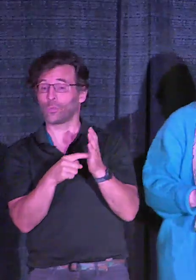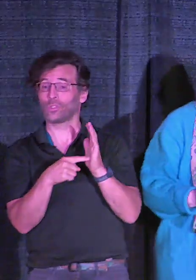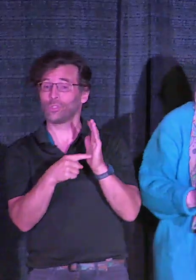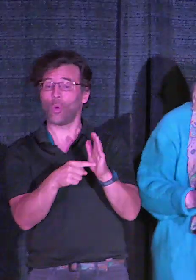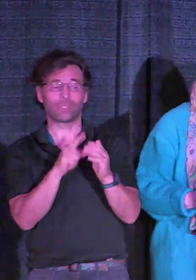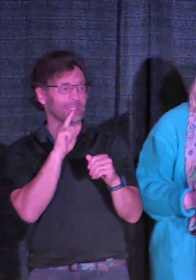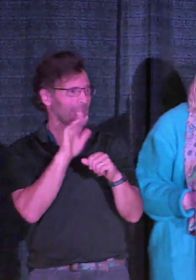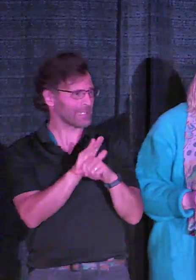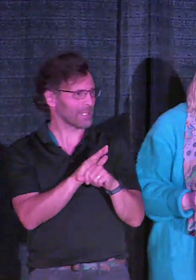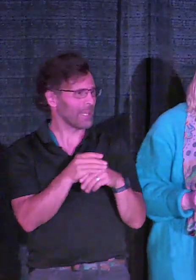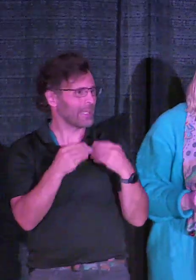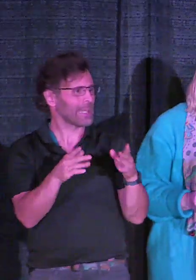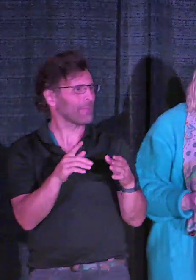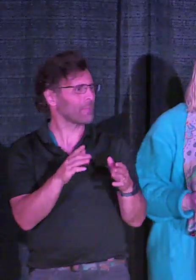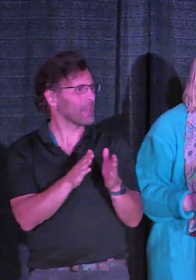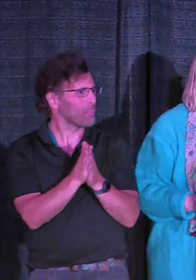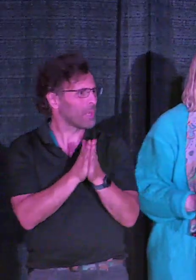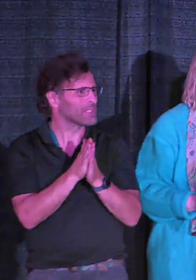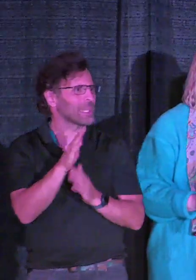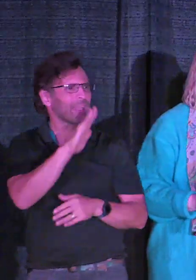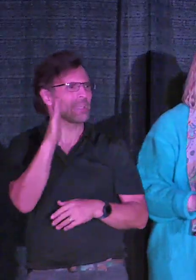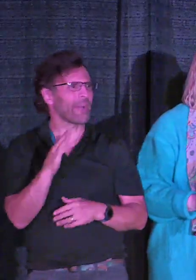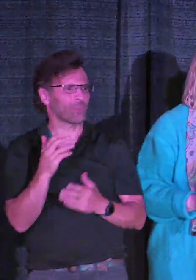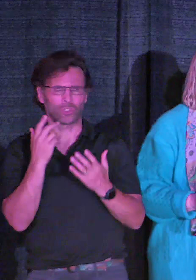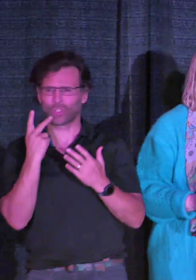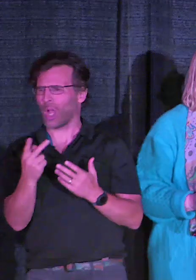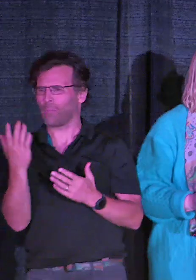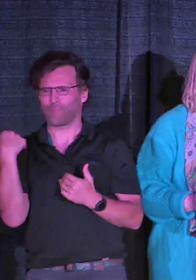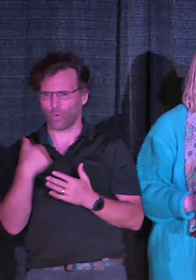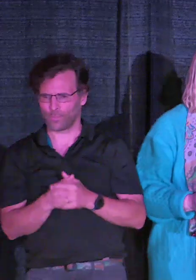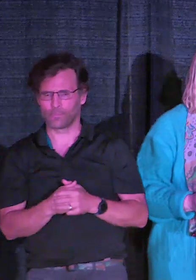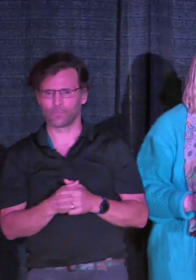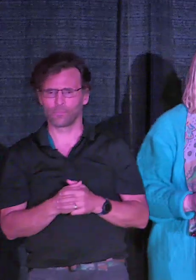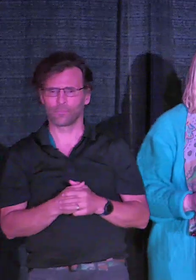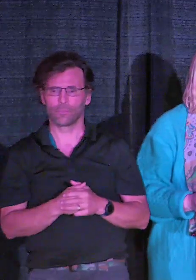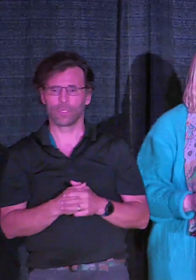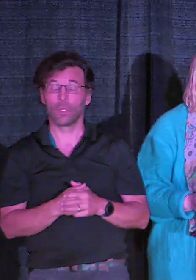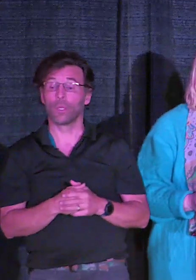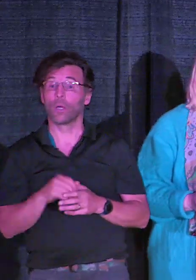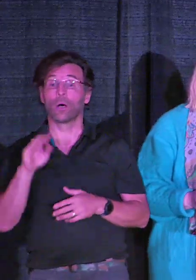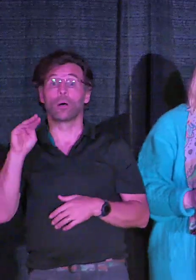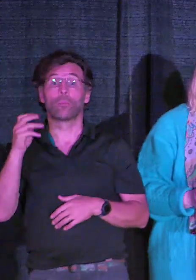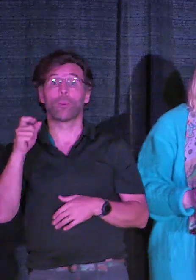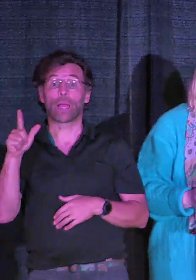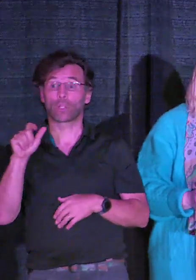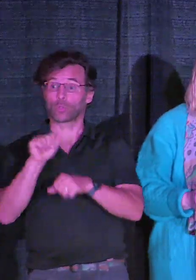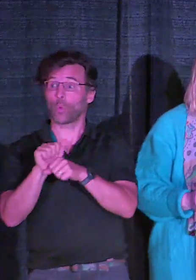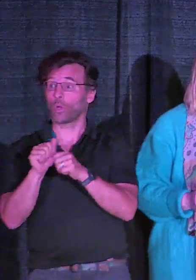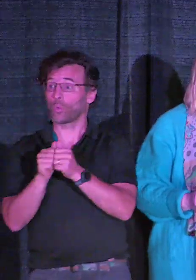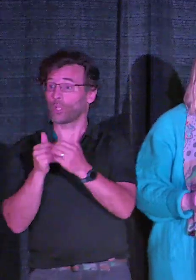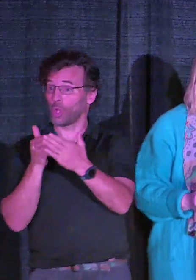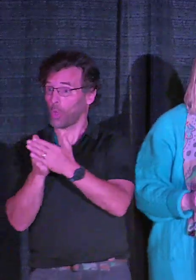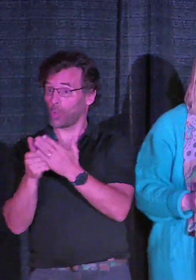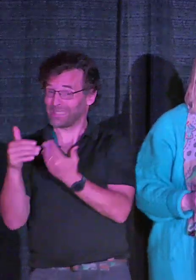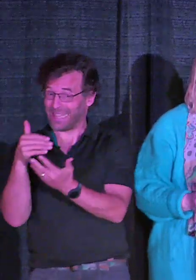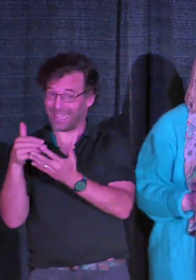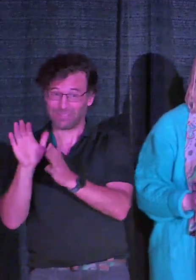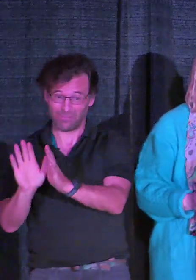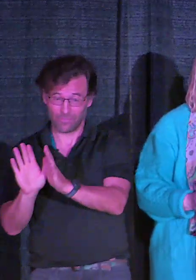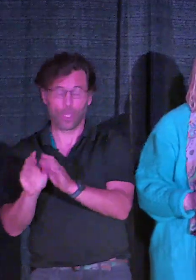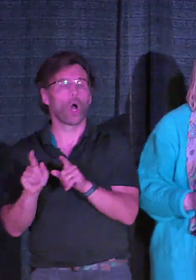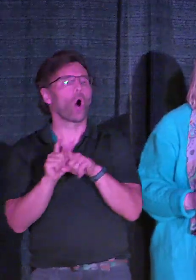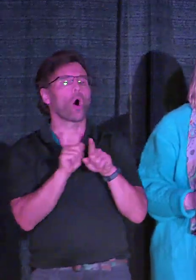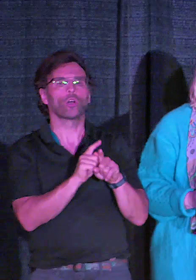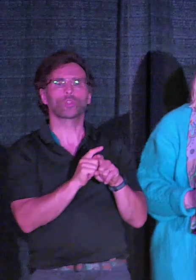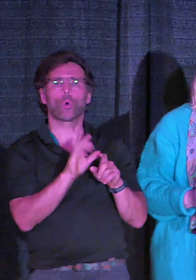and give him the appreciation he has never sought before. In addition to Michael's work with Close-Knit, he is also a